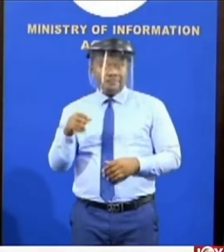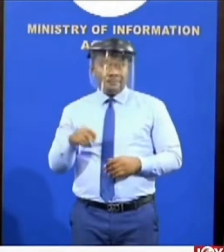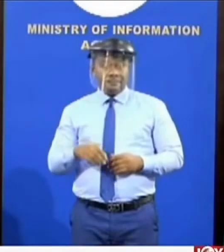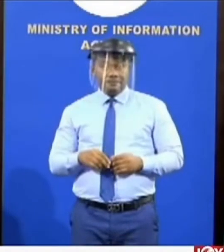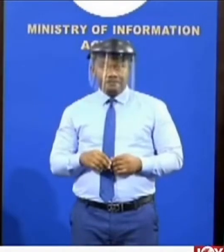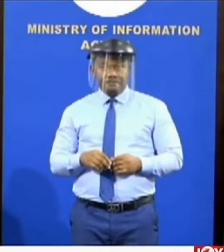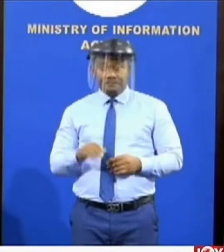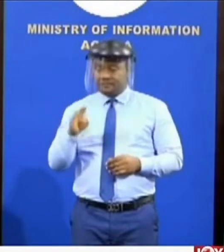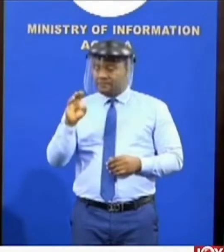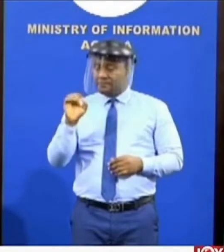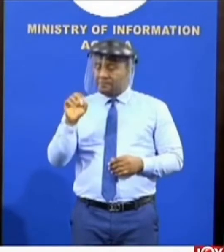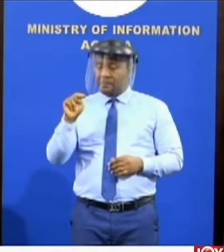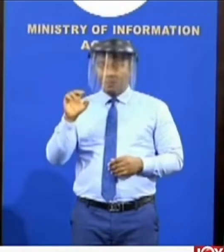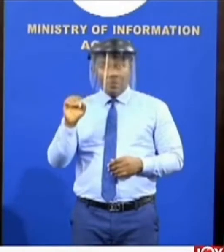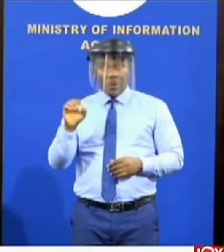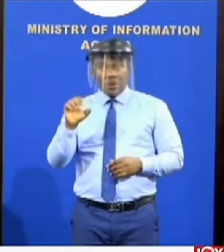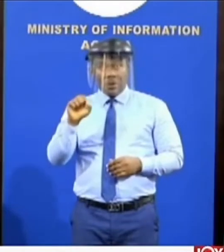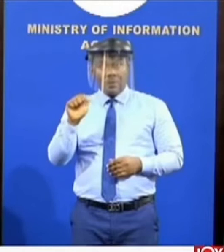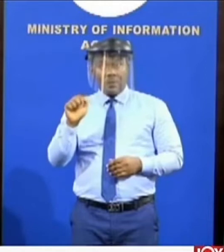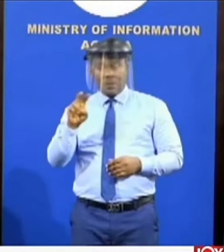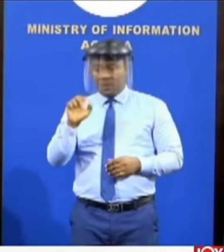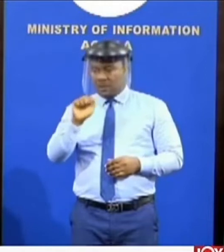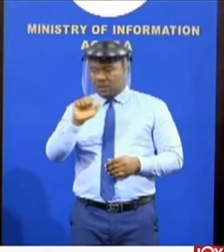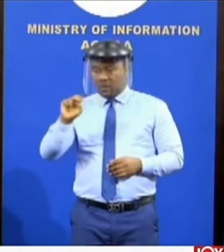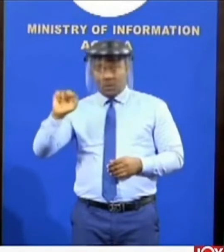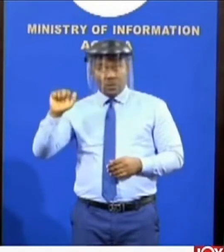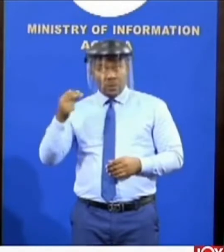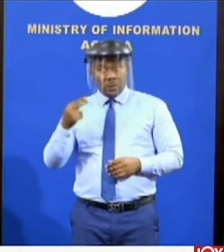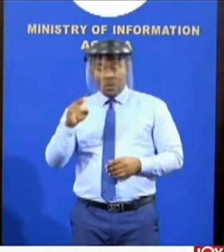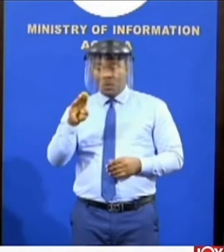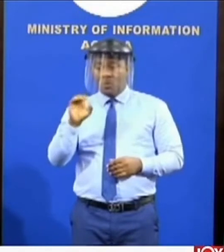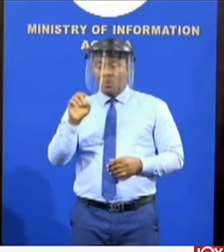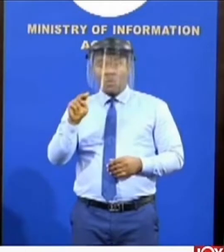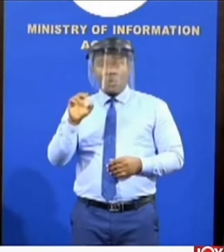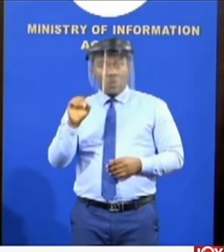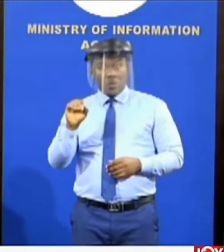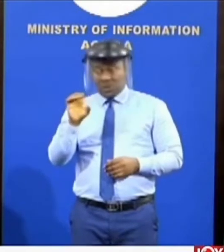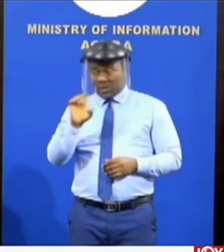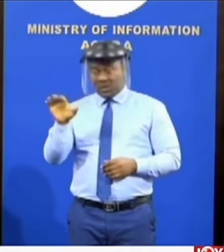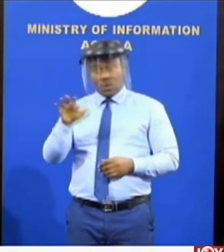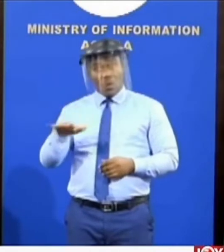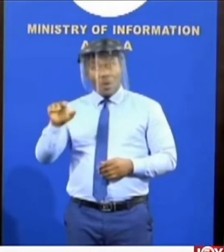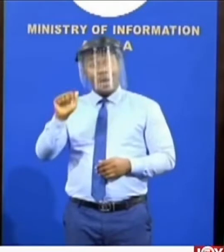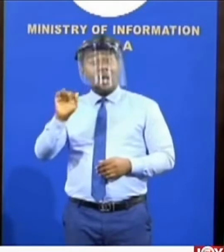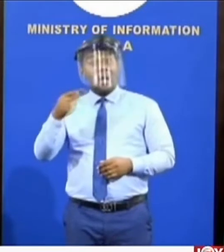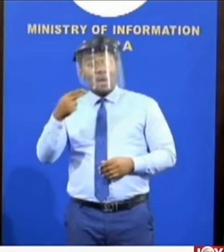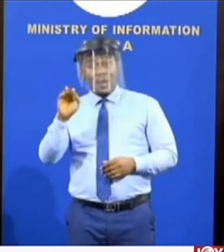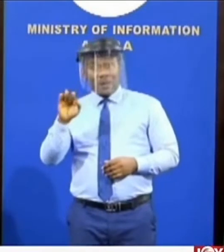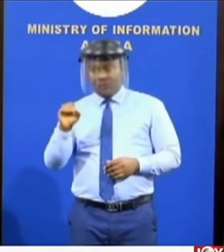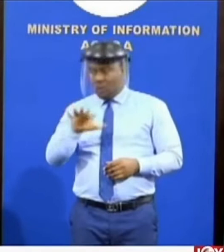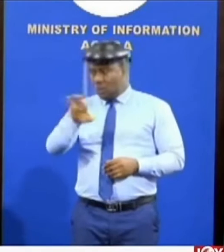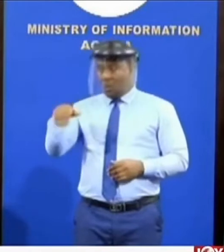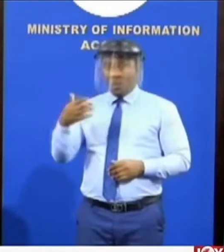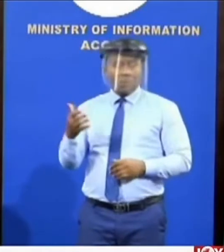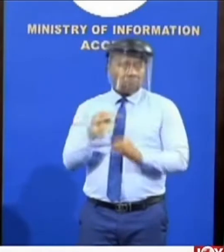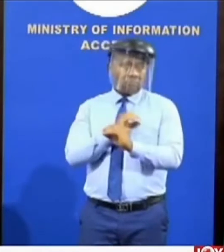OT, Bono, Savannah, Bono East, and Ahafo did not report any case. Western North reported 16